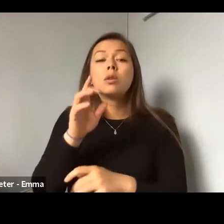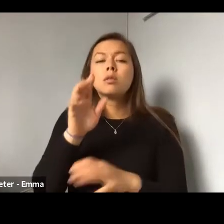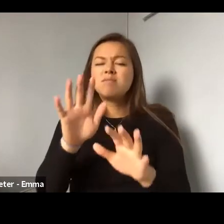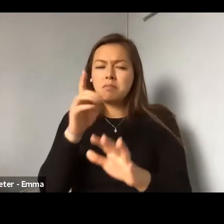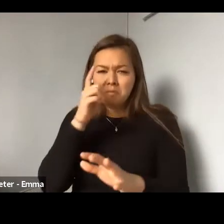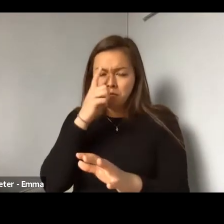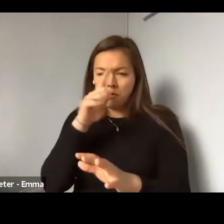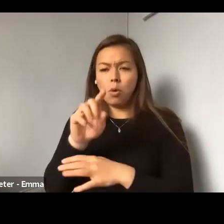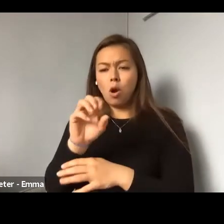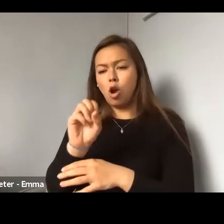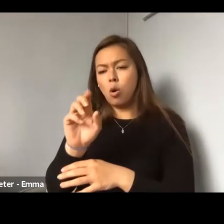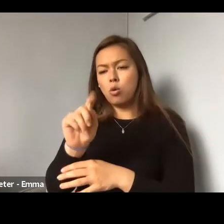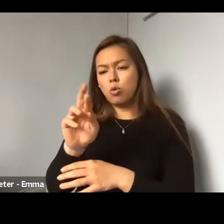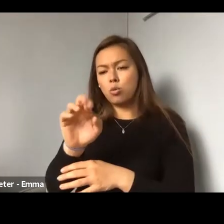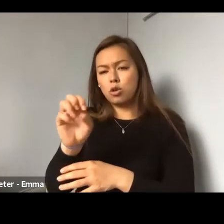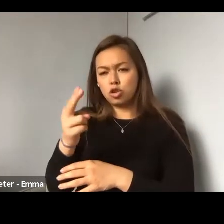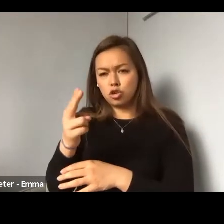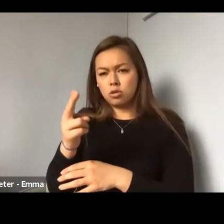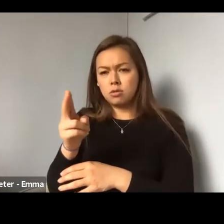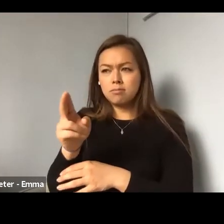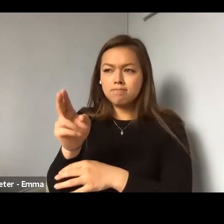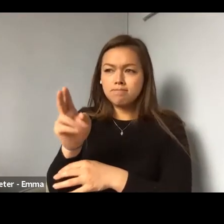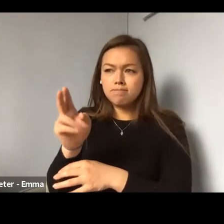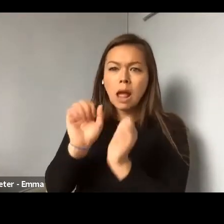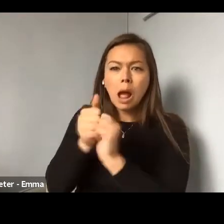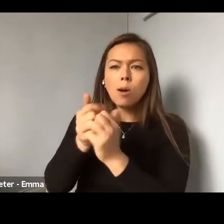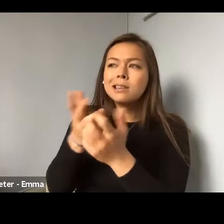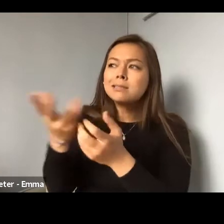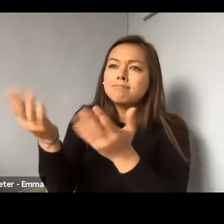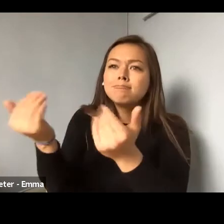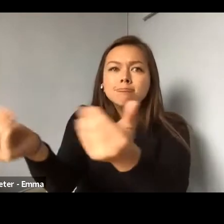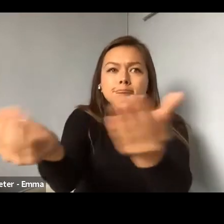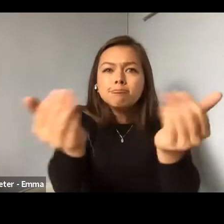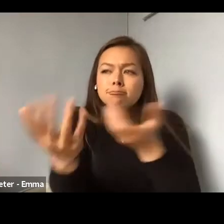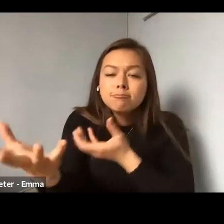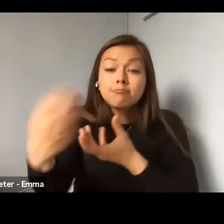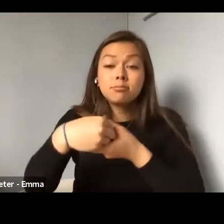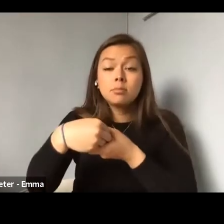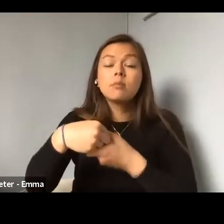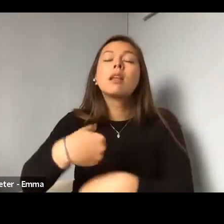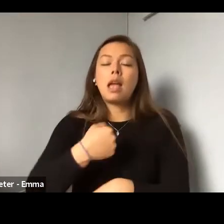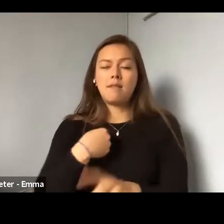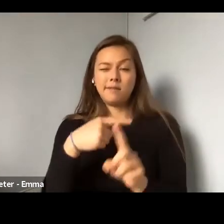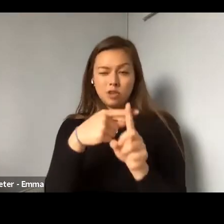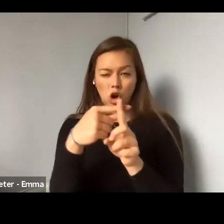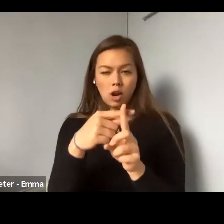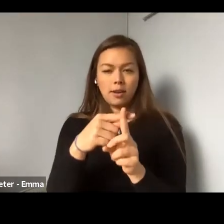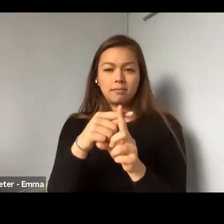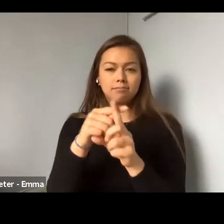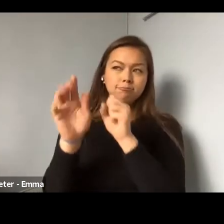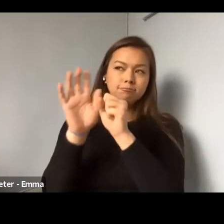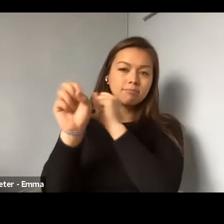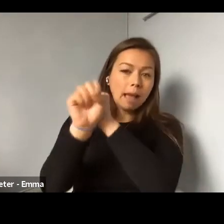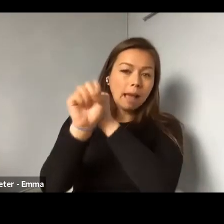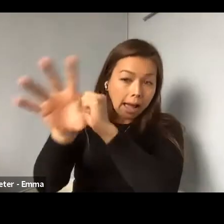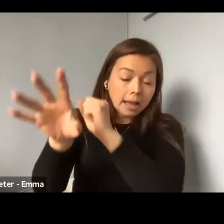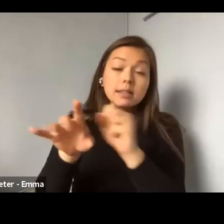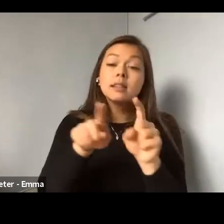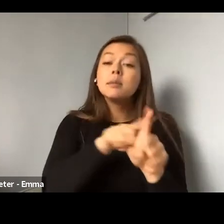that for our participants, we did use targeted ads, but we also focused heavily on grassroots outreach to